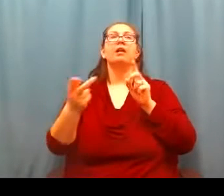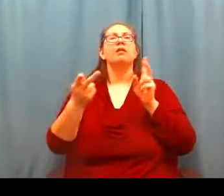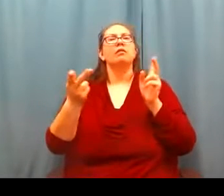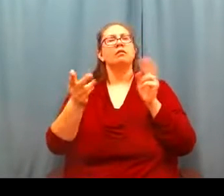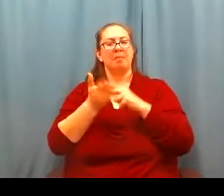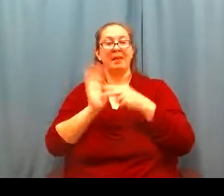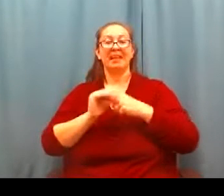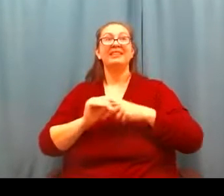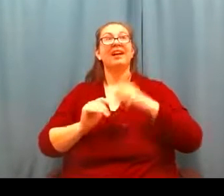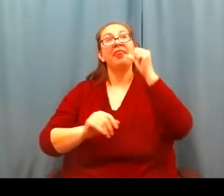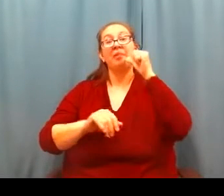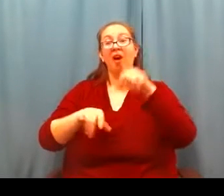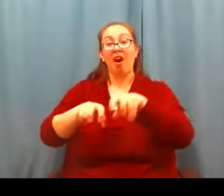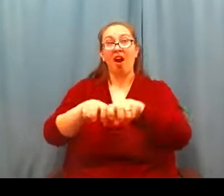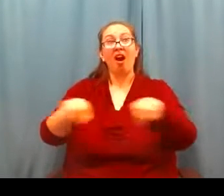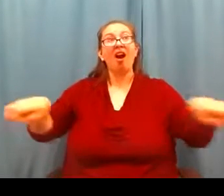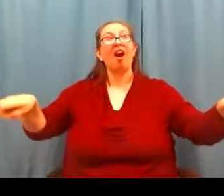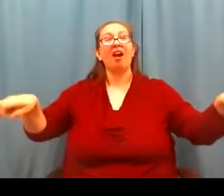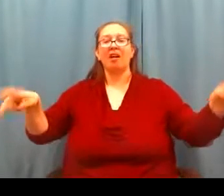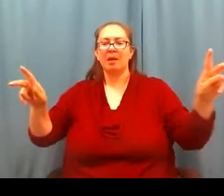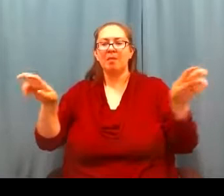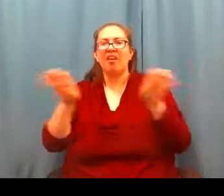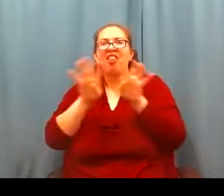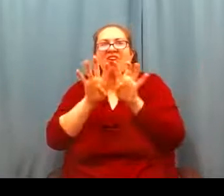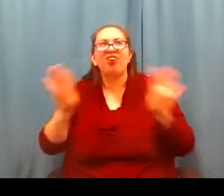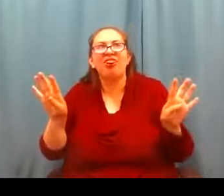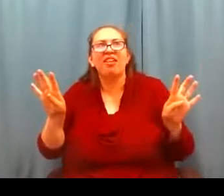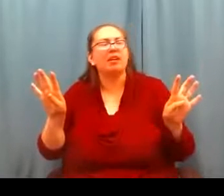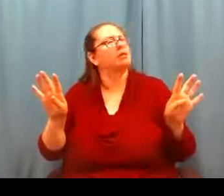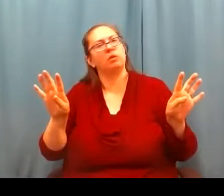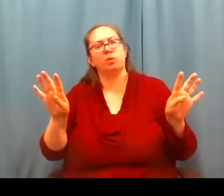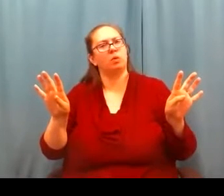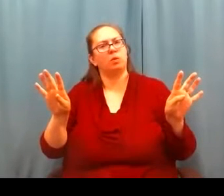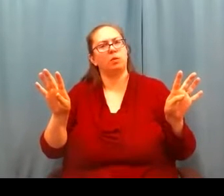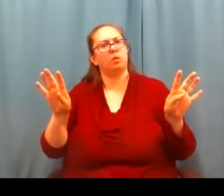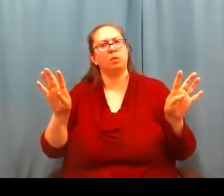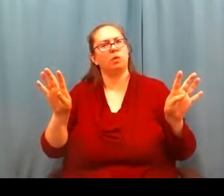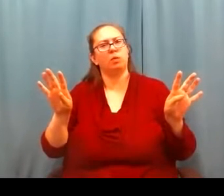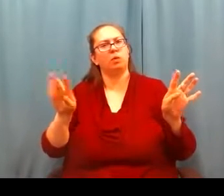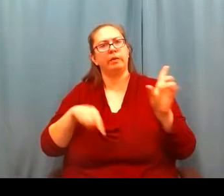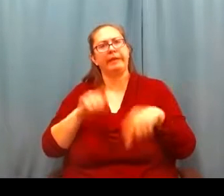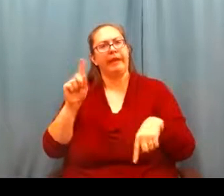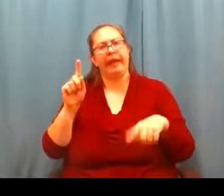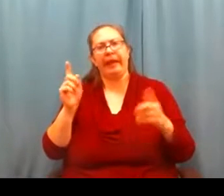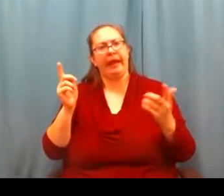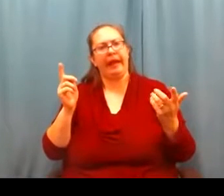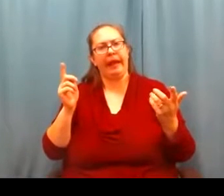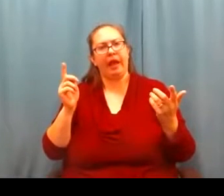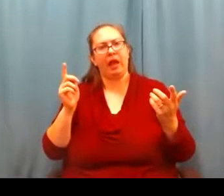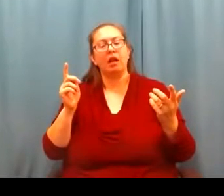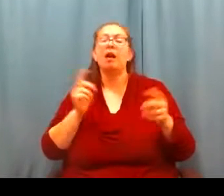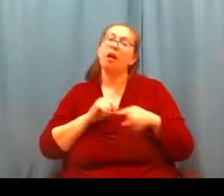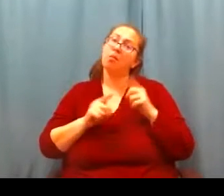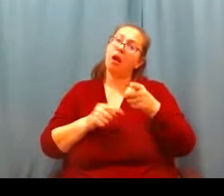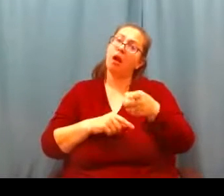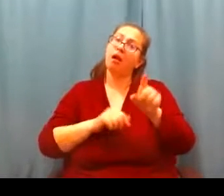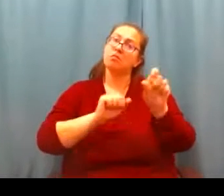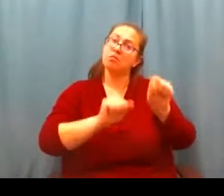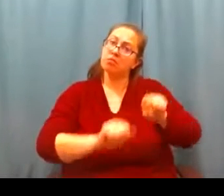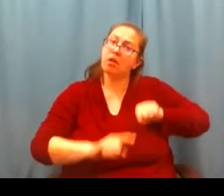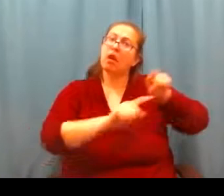gonna fly. But certainly you can go out to restaurants beginning on